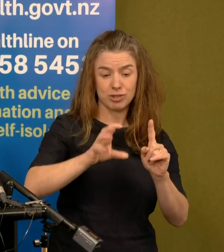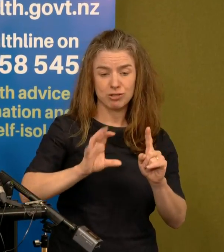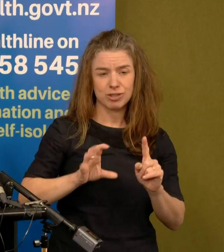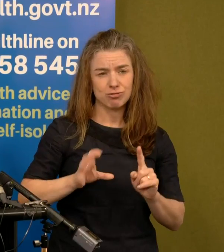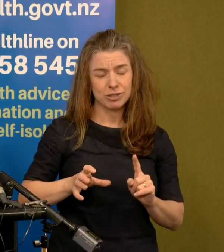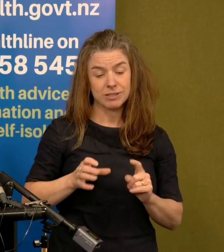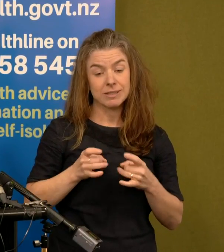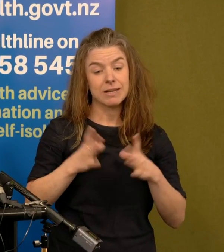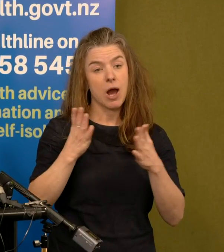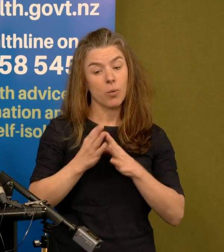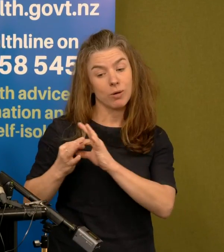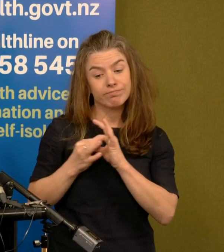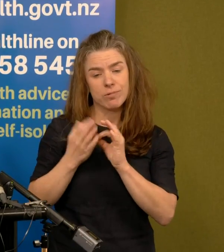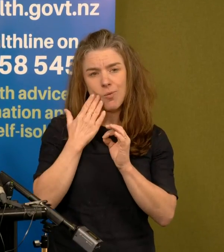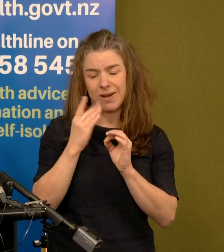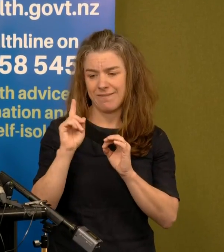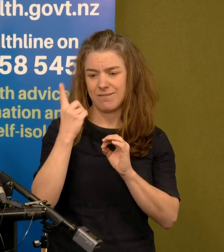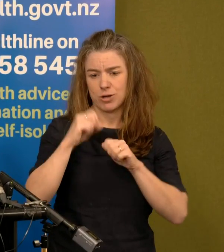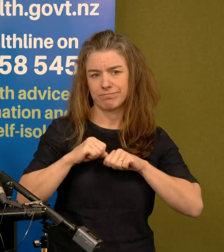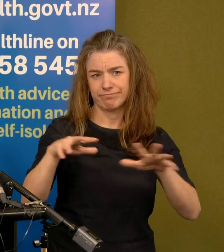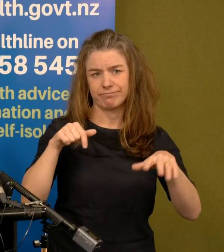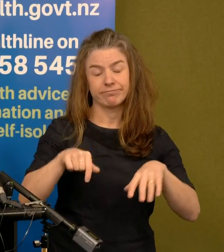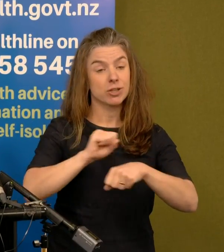original outbreak of the virus.